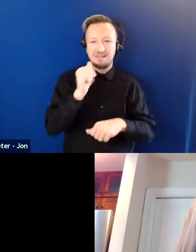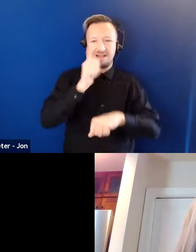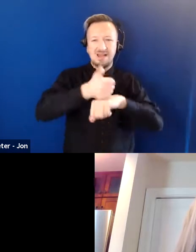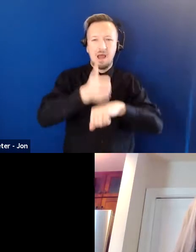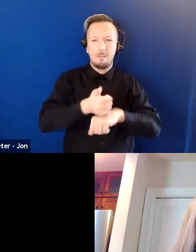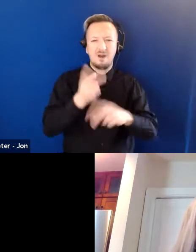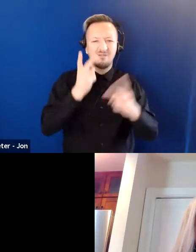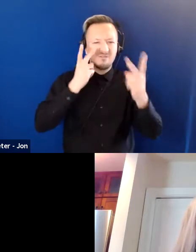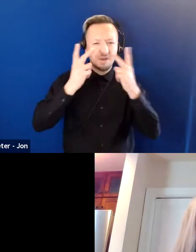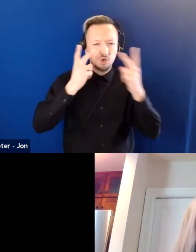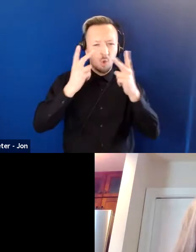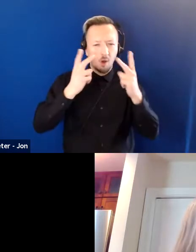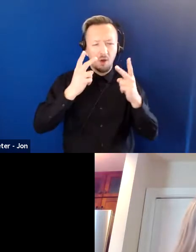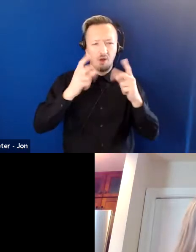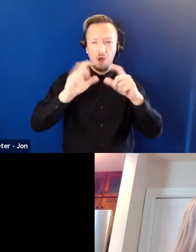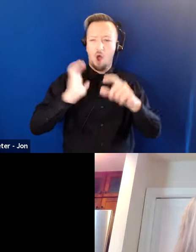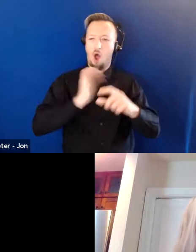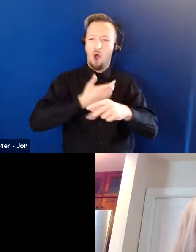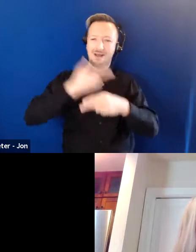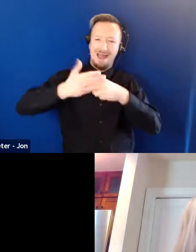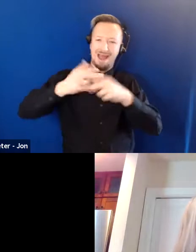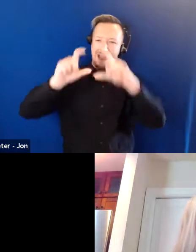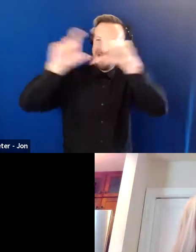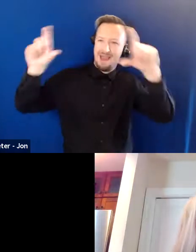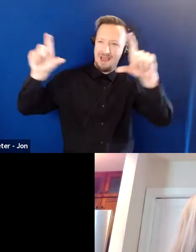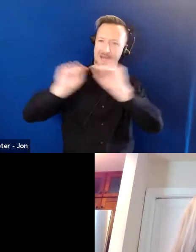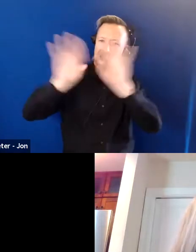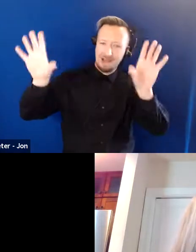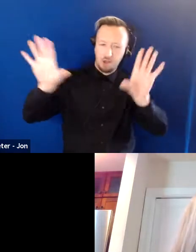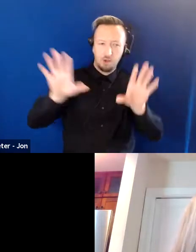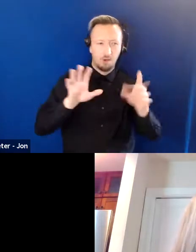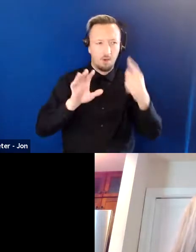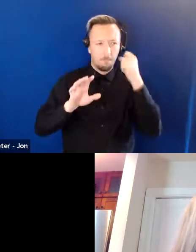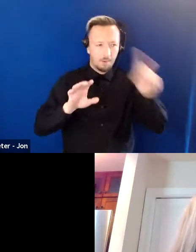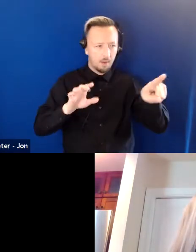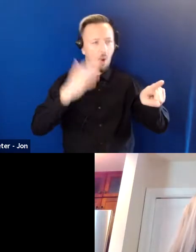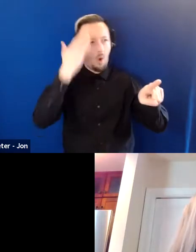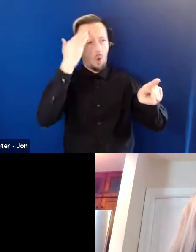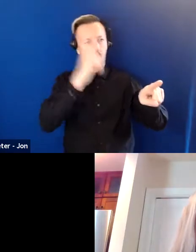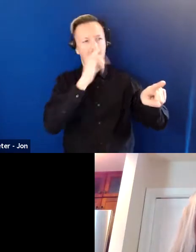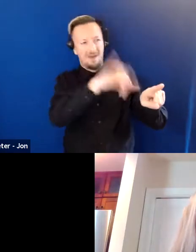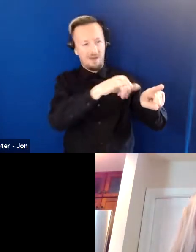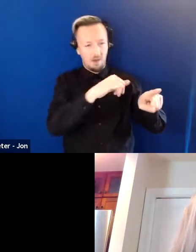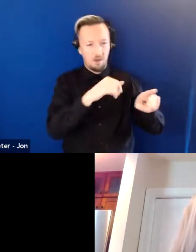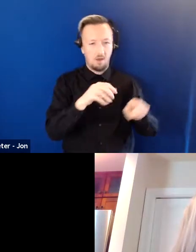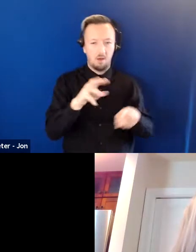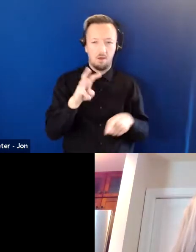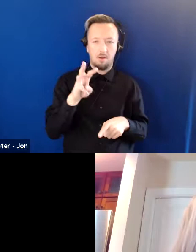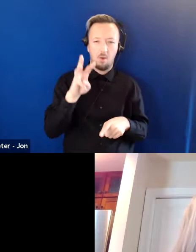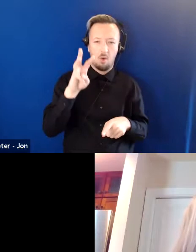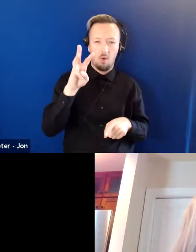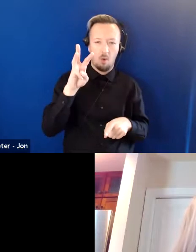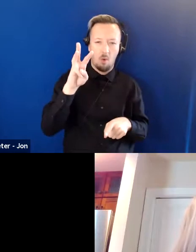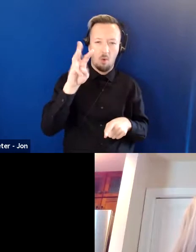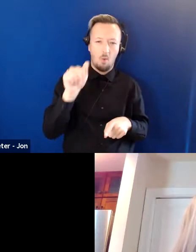so that when you see our logo or you see certain visual cues, you know it is Wasilk.